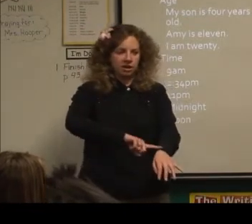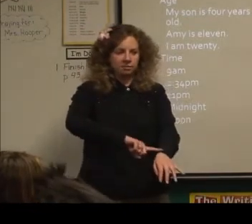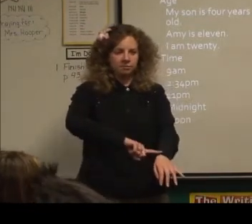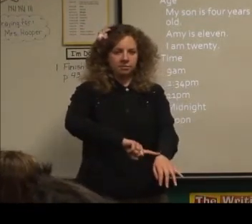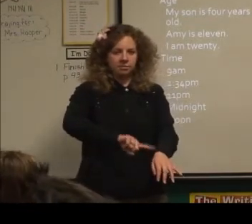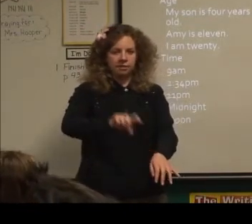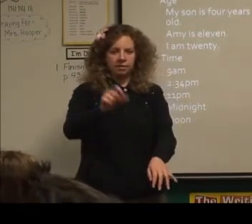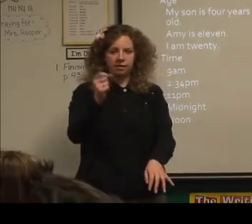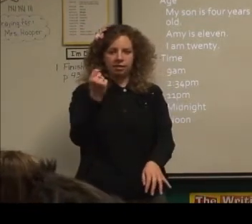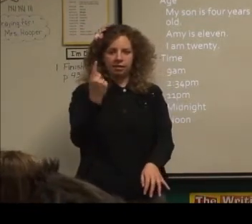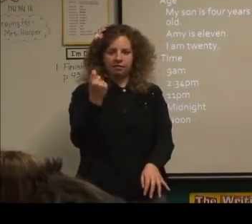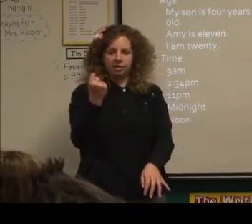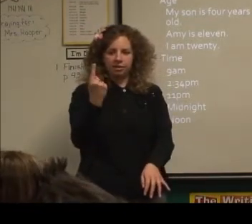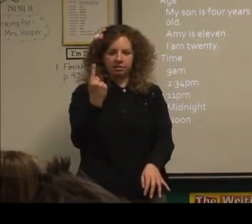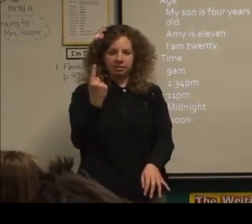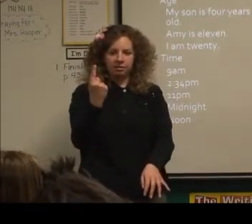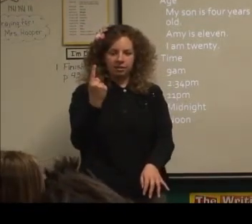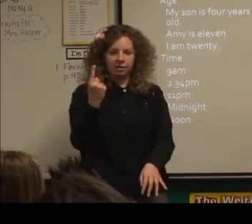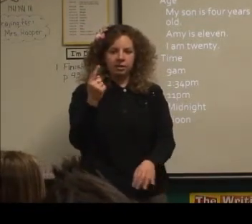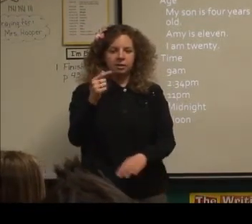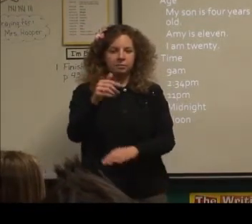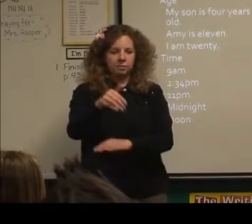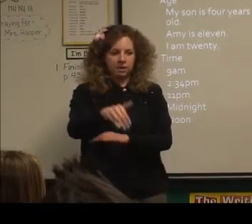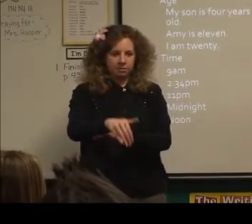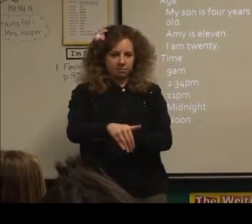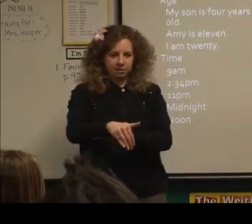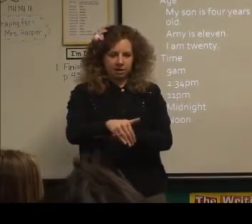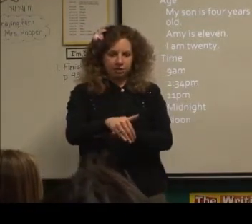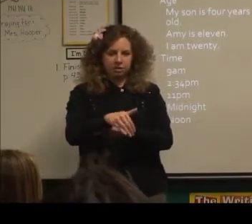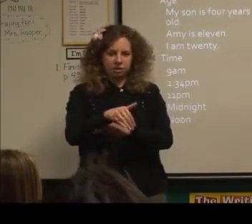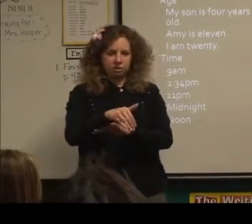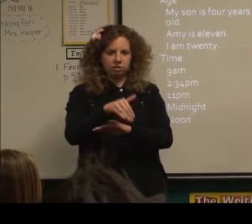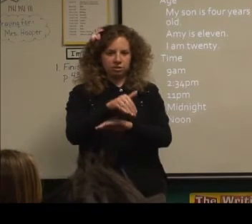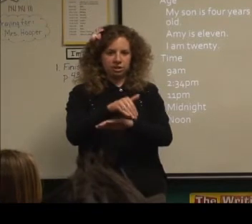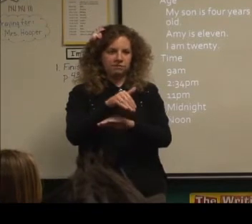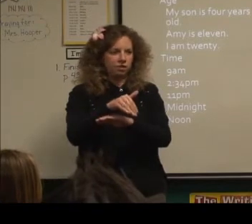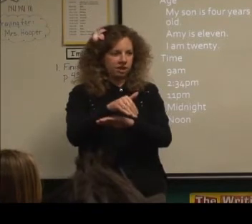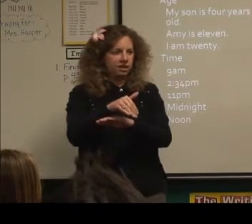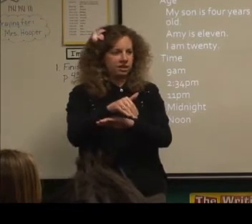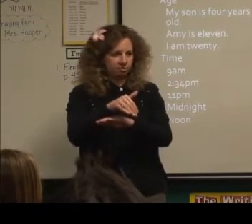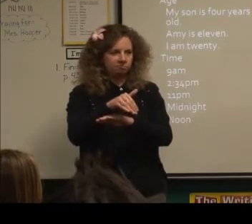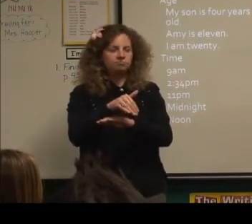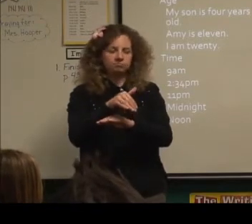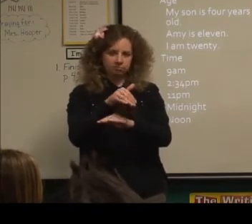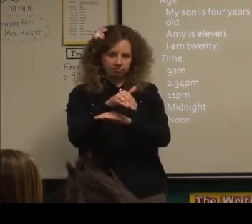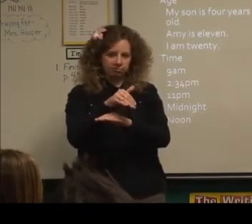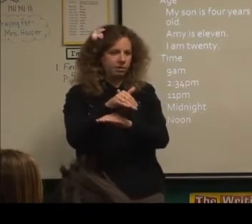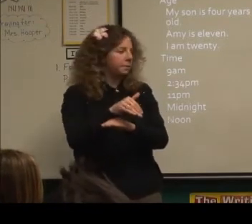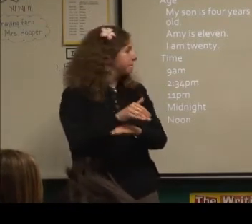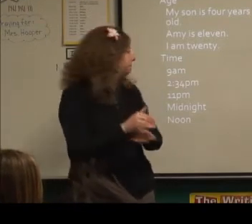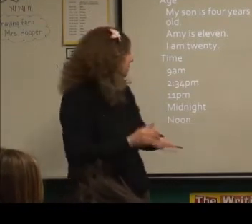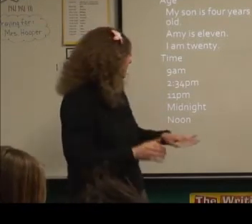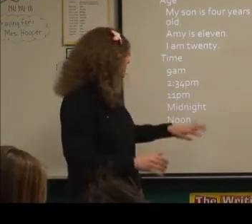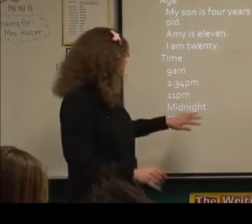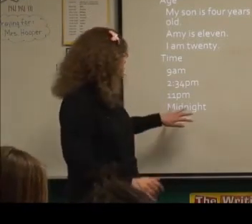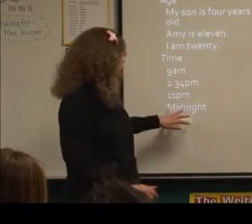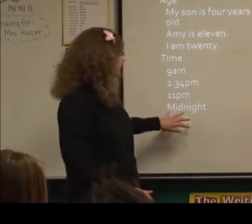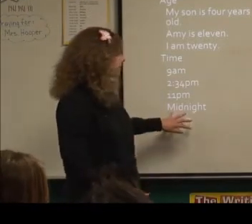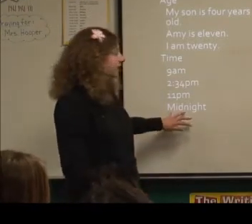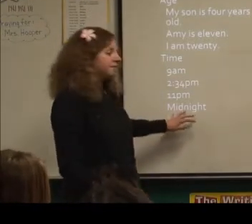time 11 p.m. You would actually do the sign for night here. Yeah. Okay. Okay,